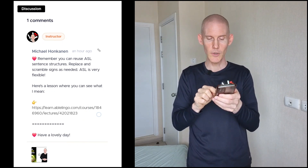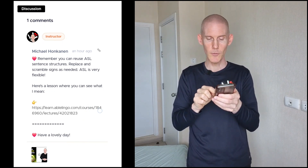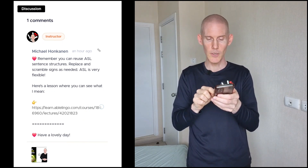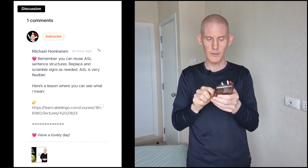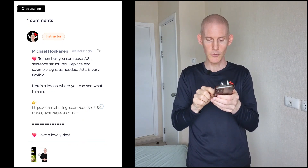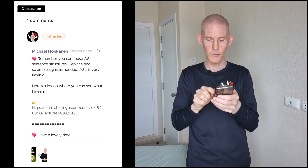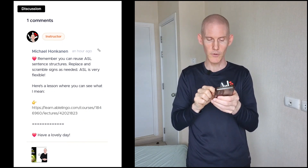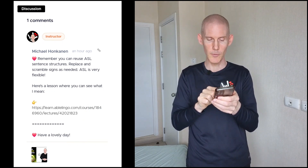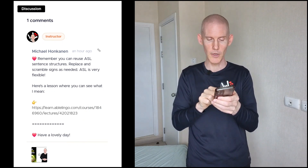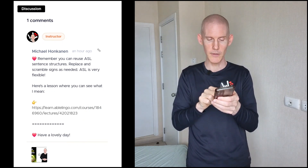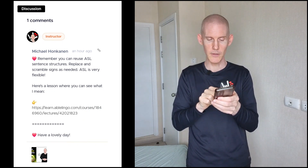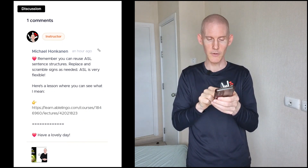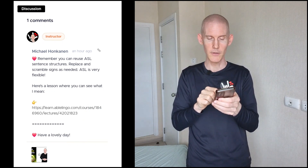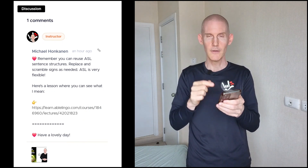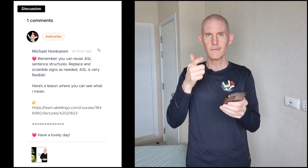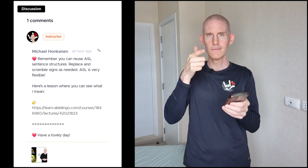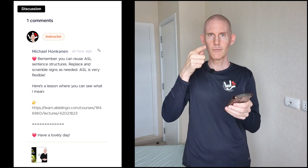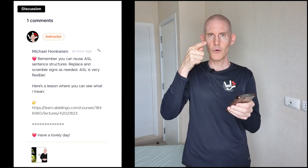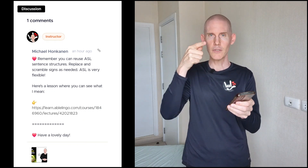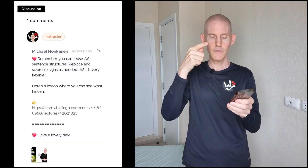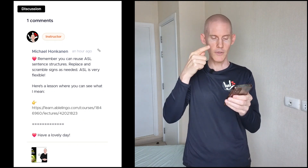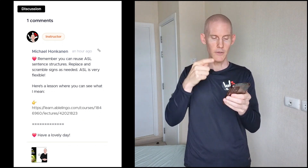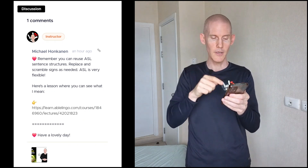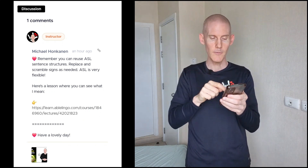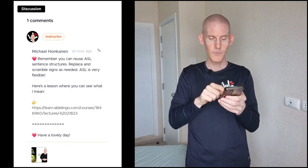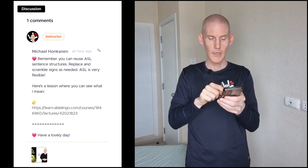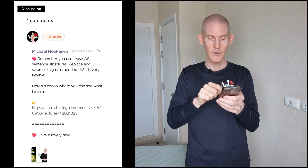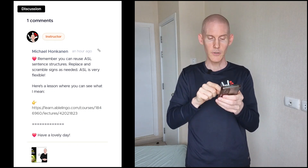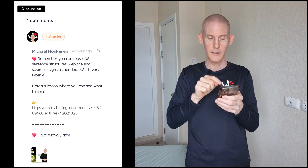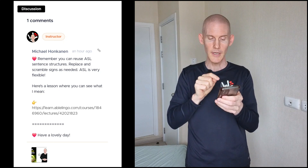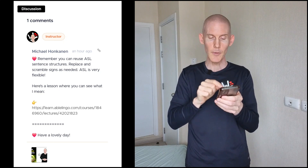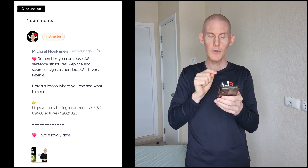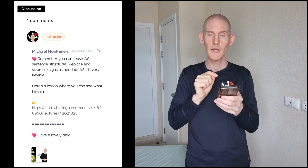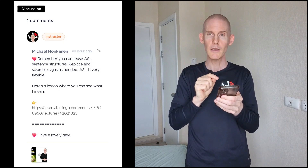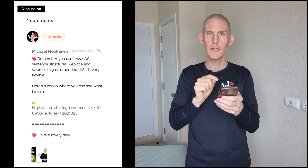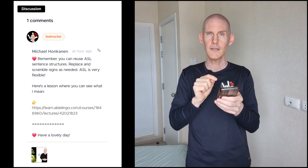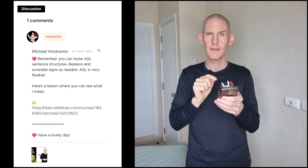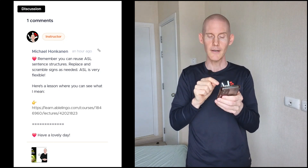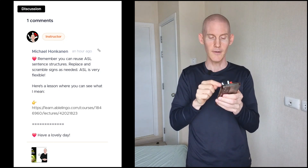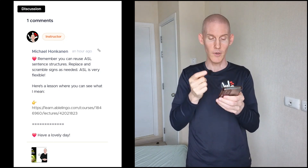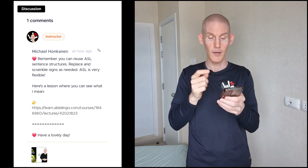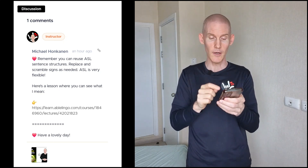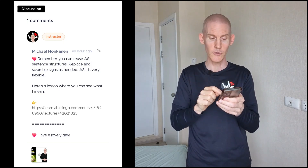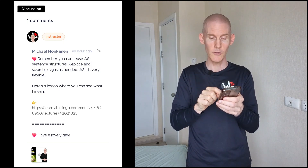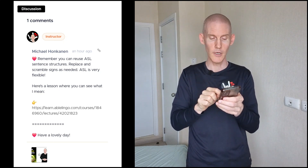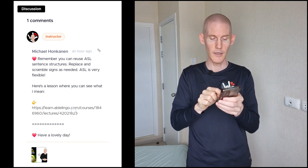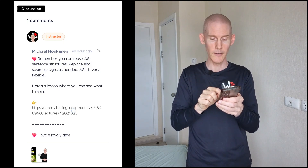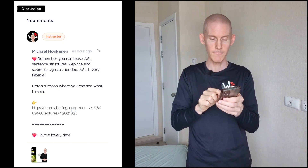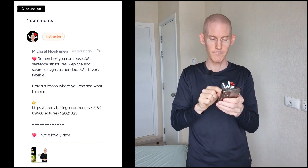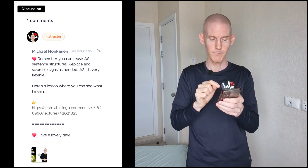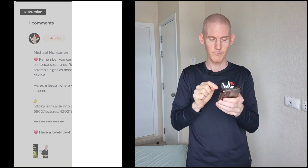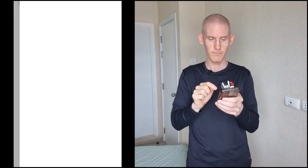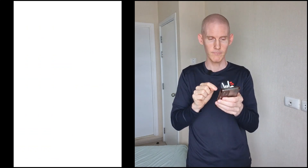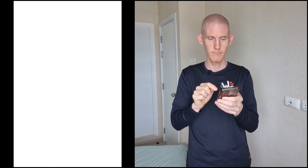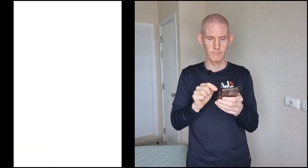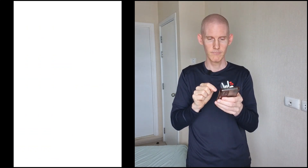can see what I mean. So right by the little pointer finger there, you can tap on that link. Well, I'll do it right